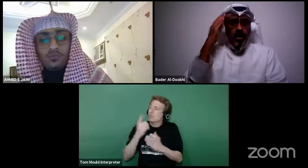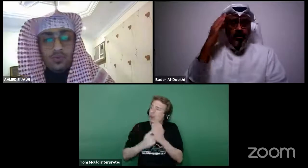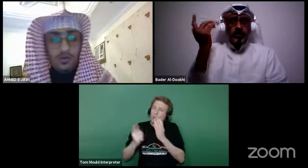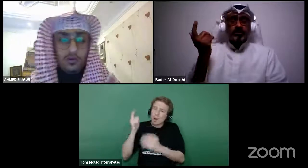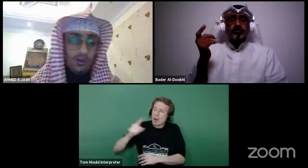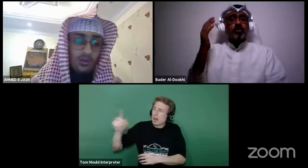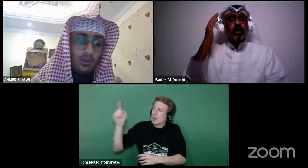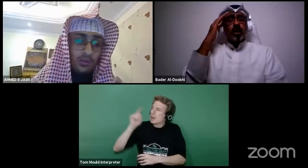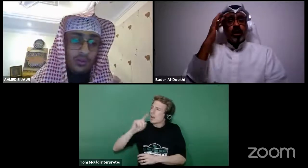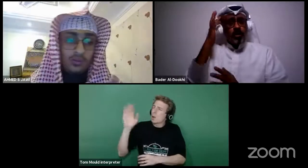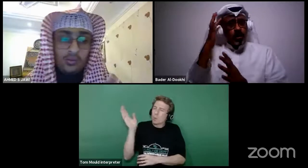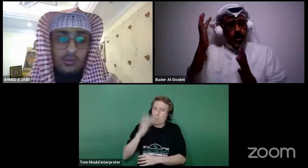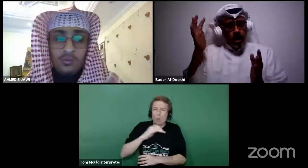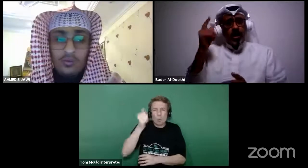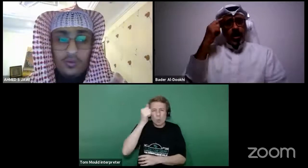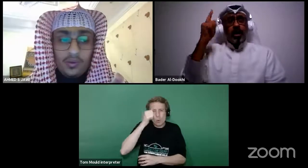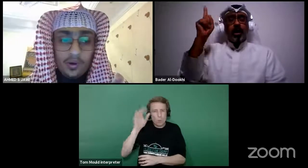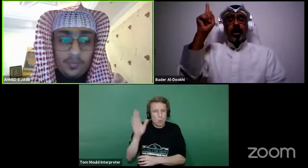all-wise.